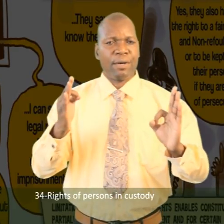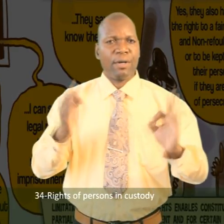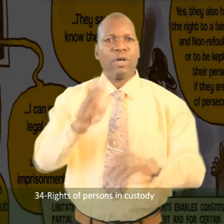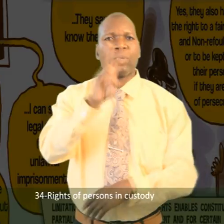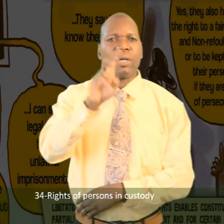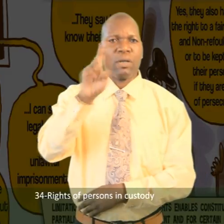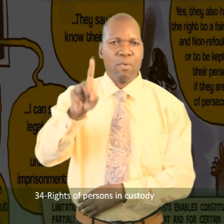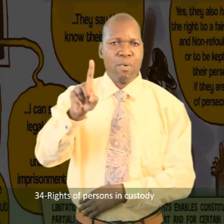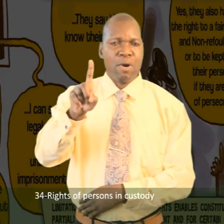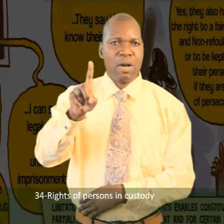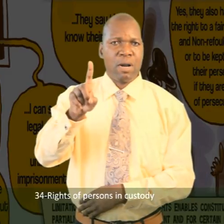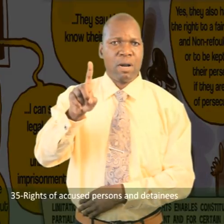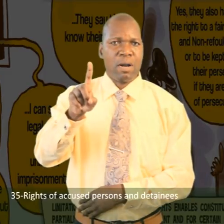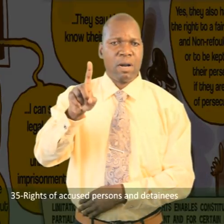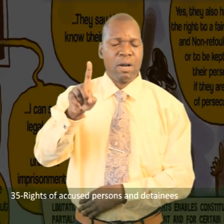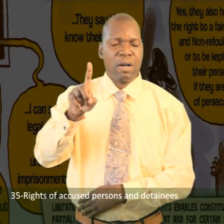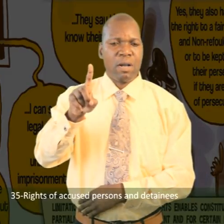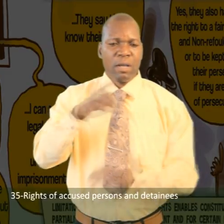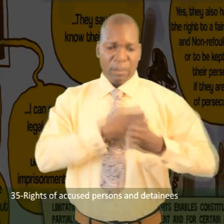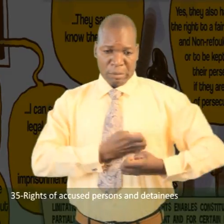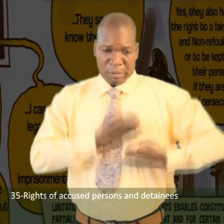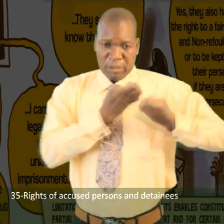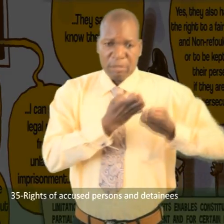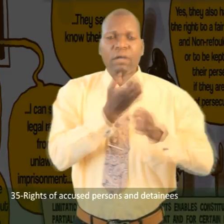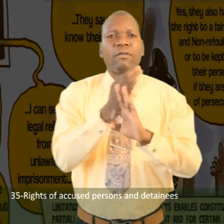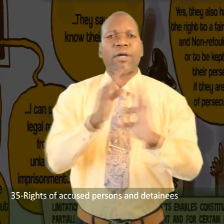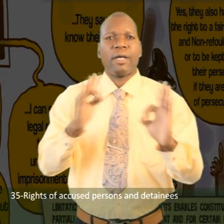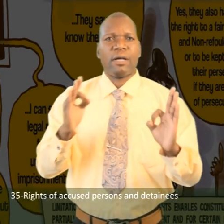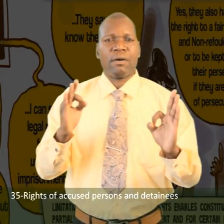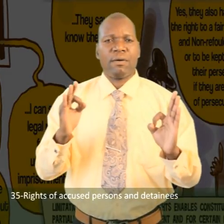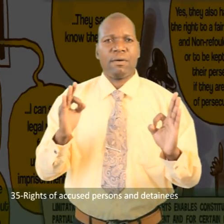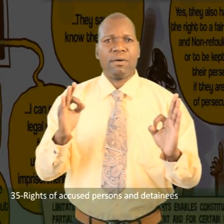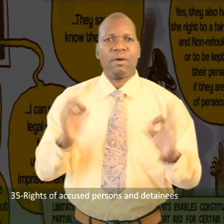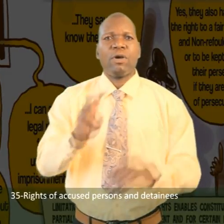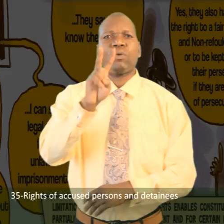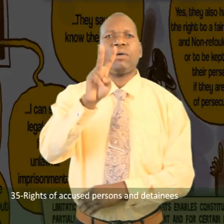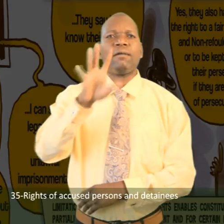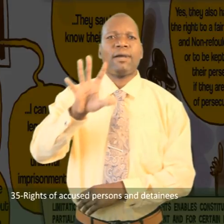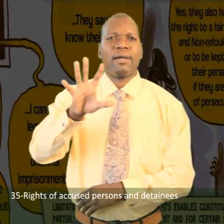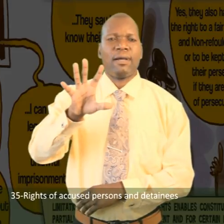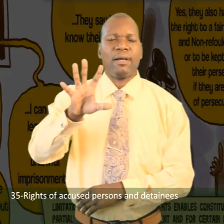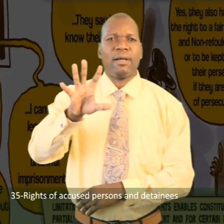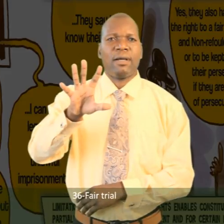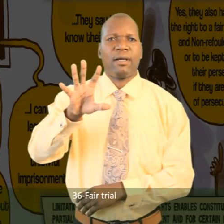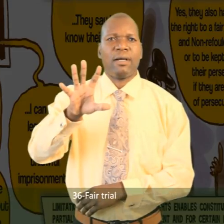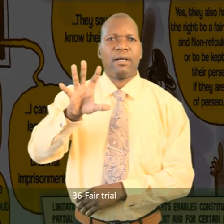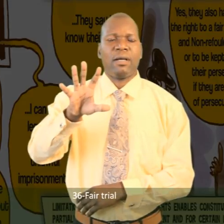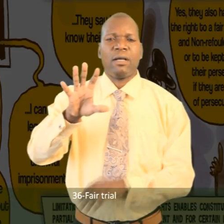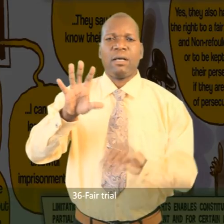in custody. 35. Rights of accused persons and detainees. 36.